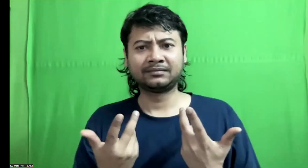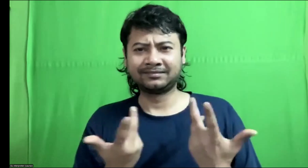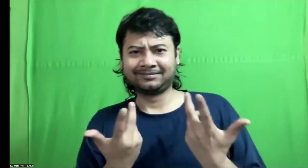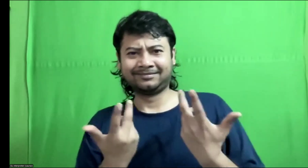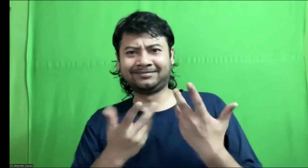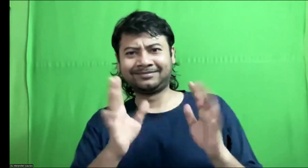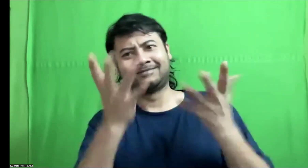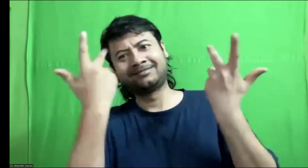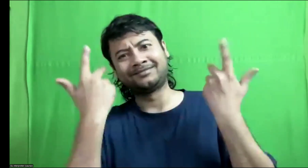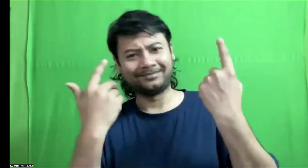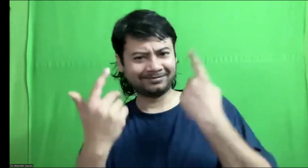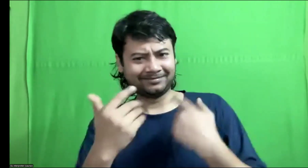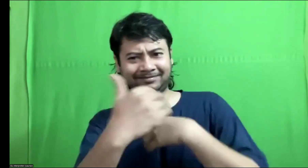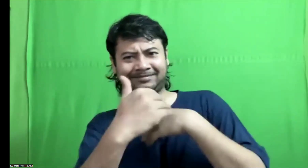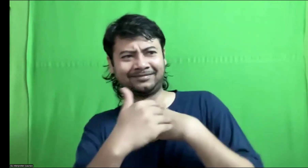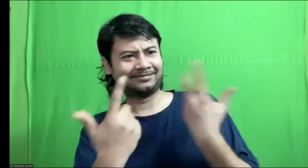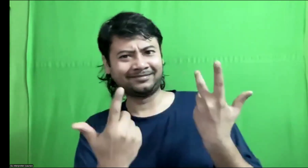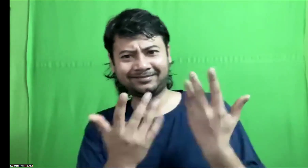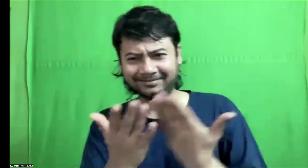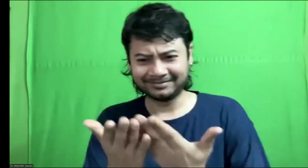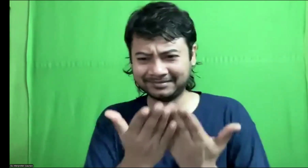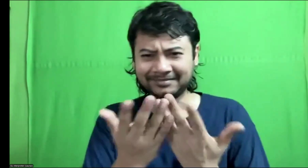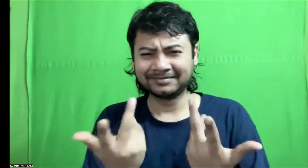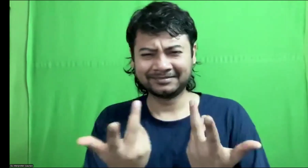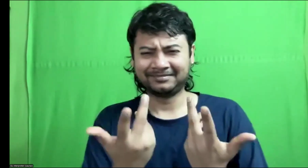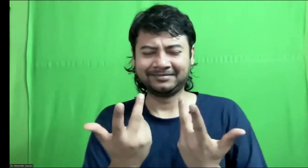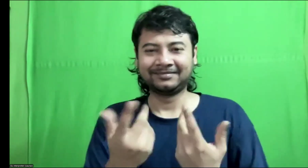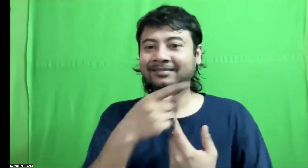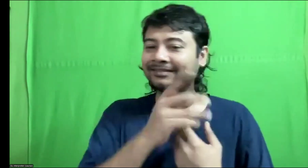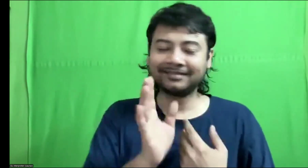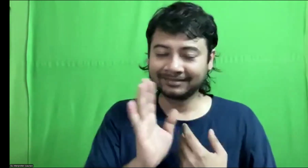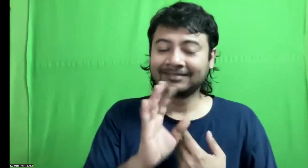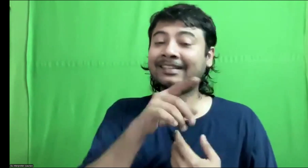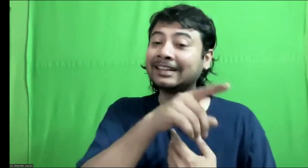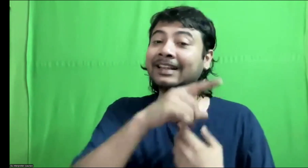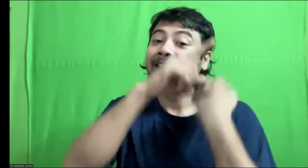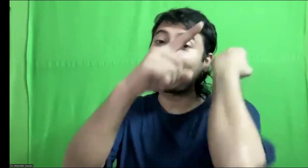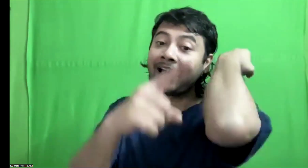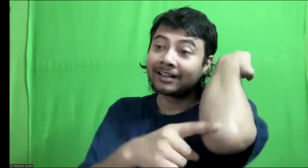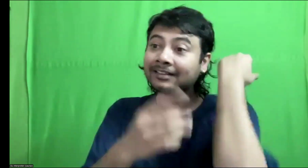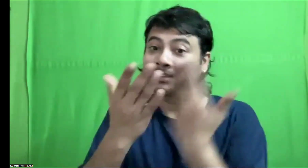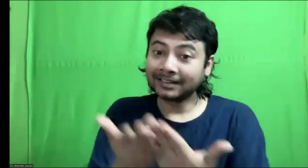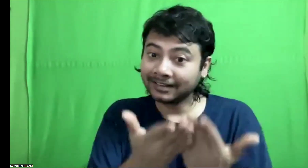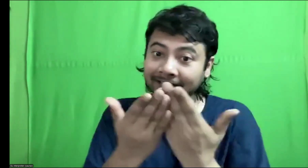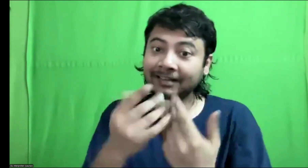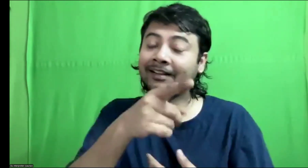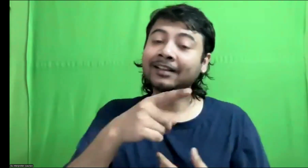feel so thankful to you. They feel so blissful. They feel, oh my God, thank you so much that you called